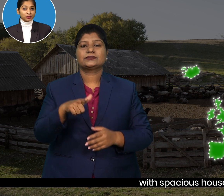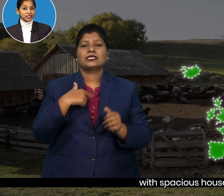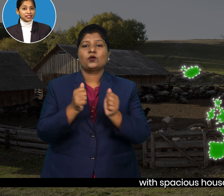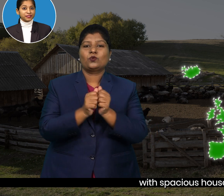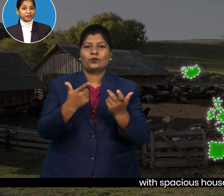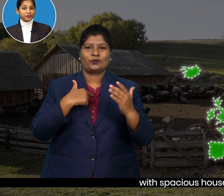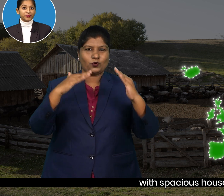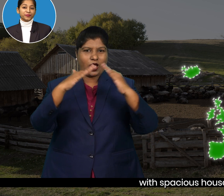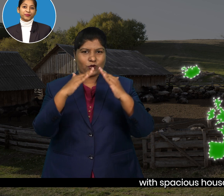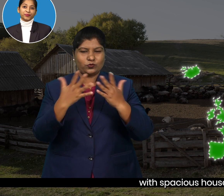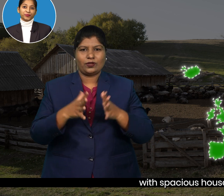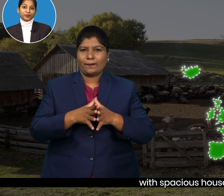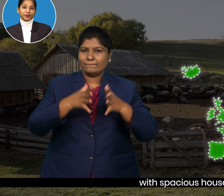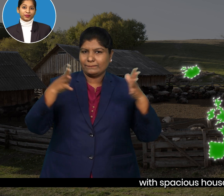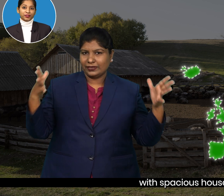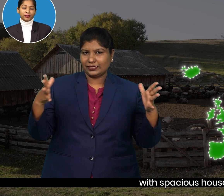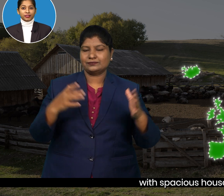spacious houses